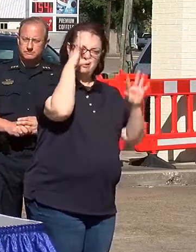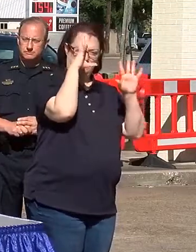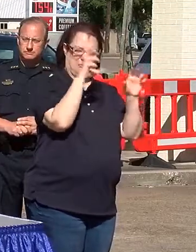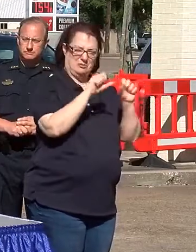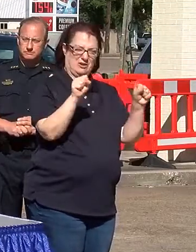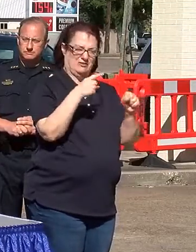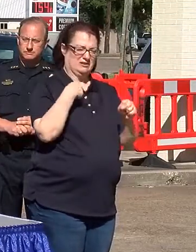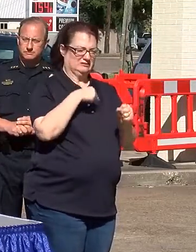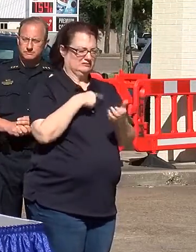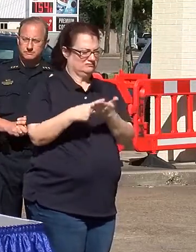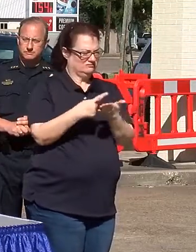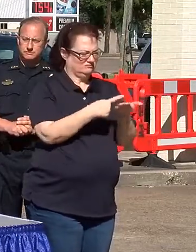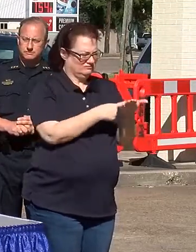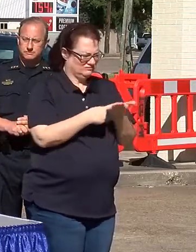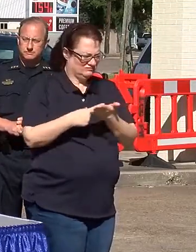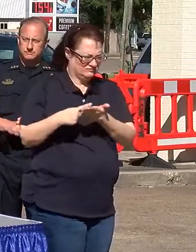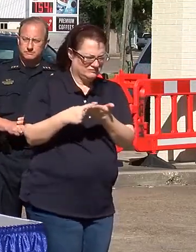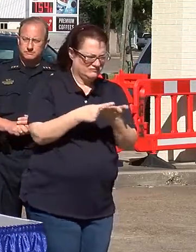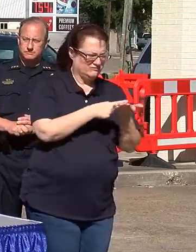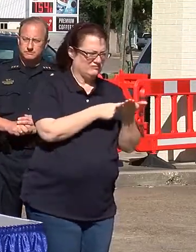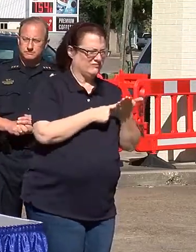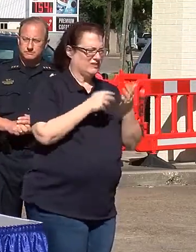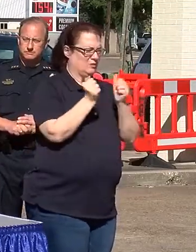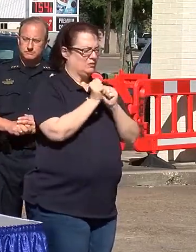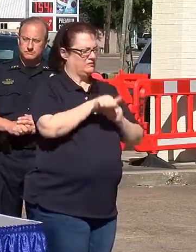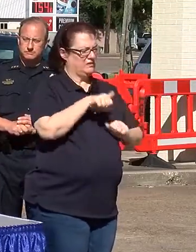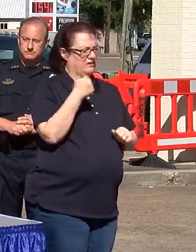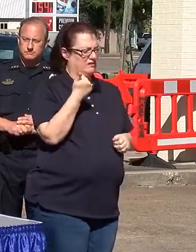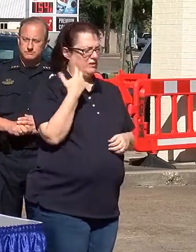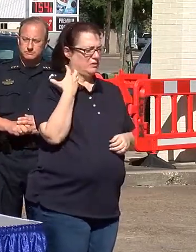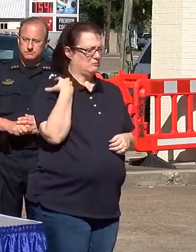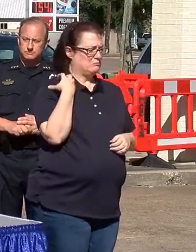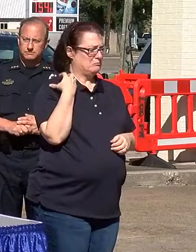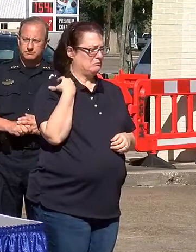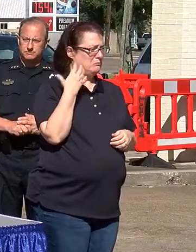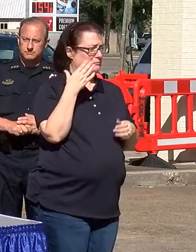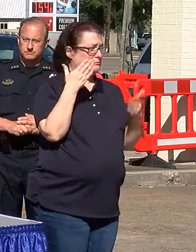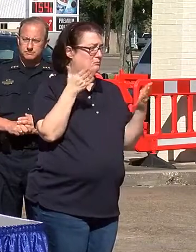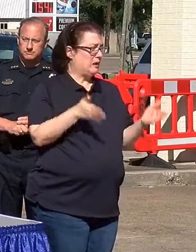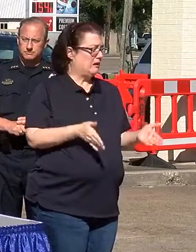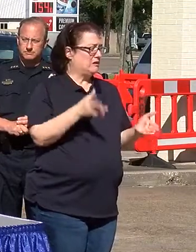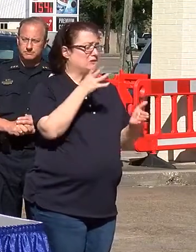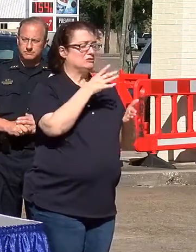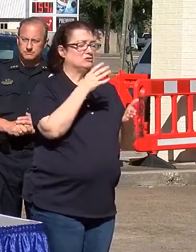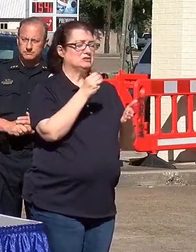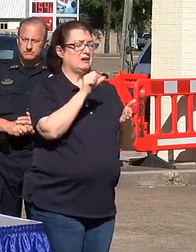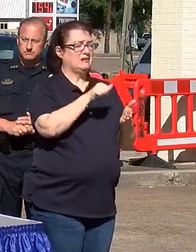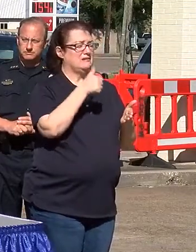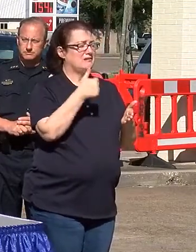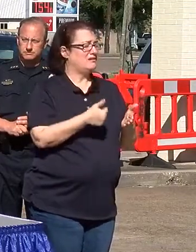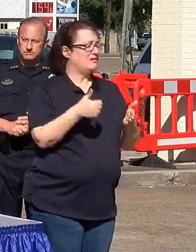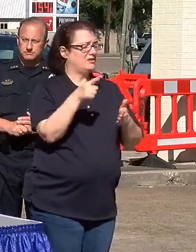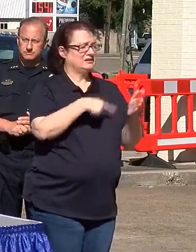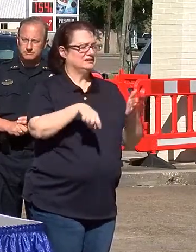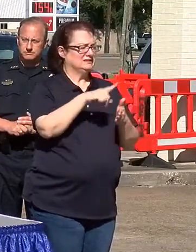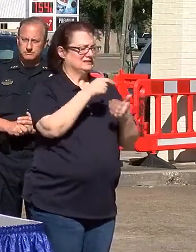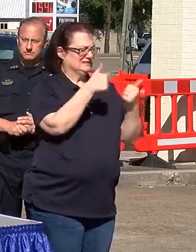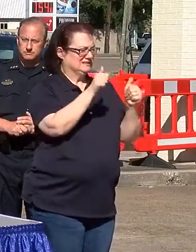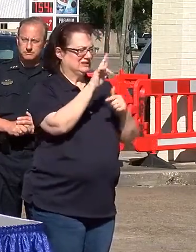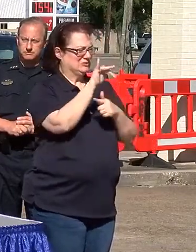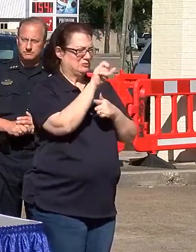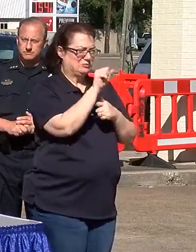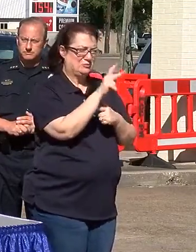with members of our medical task force and my fellow mayors that stand with me to determine what risks may be involved in any